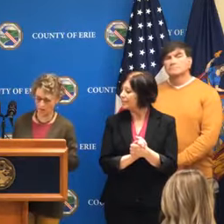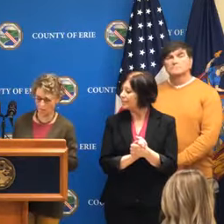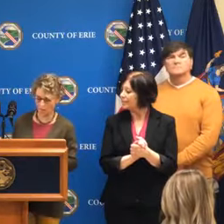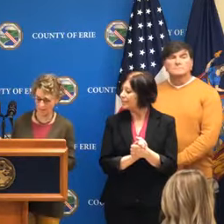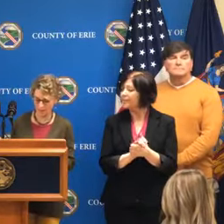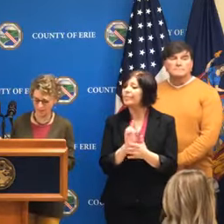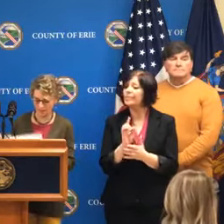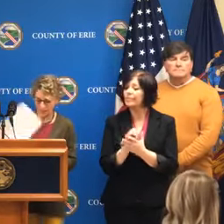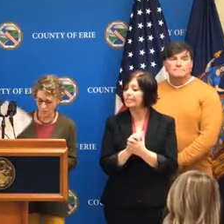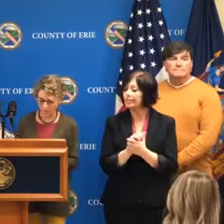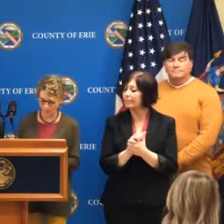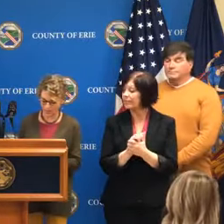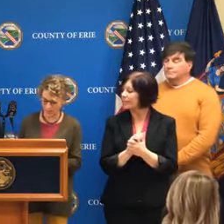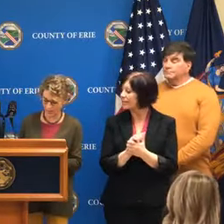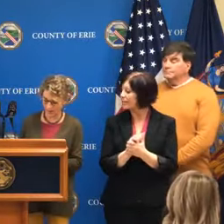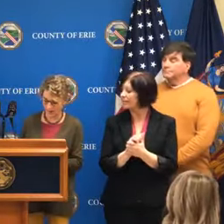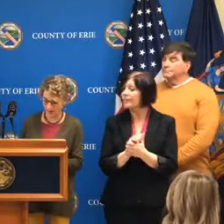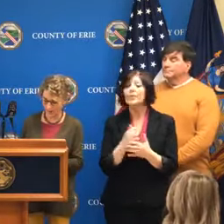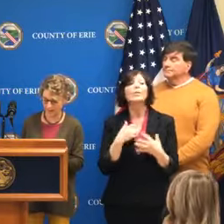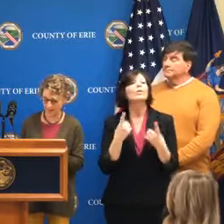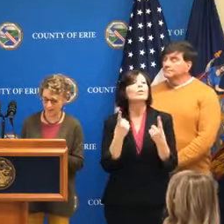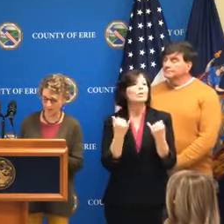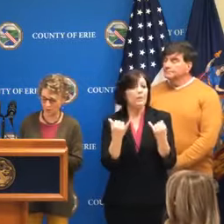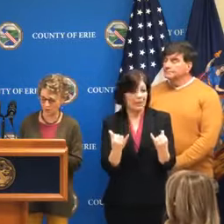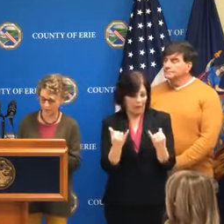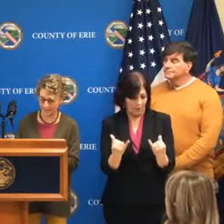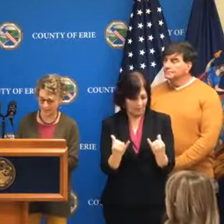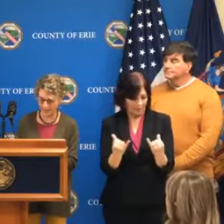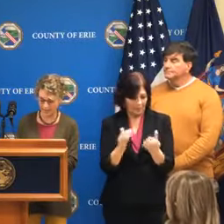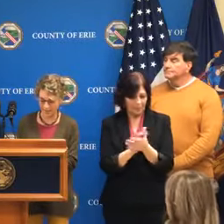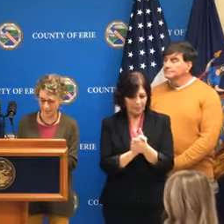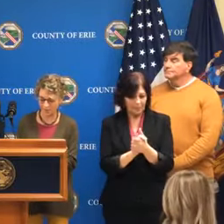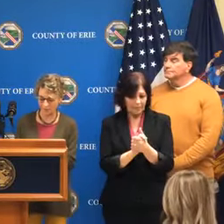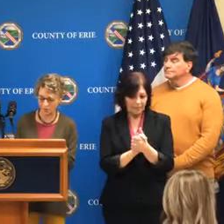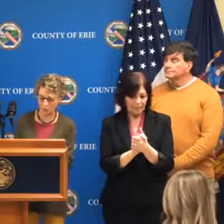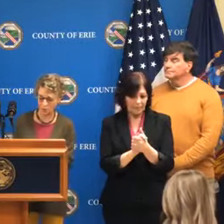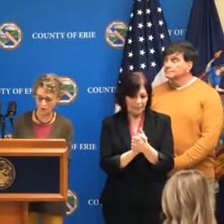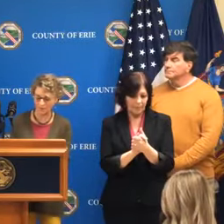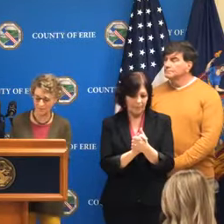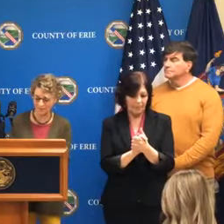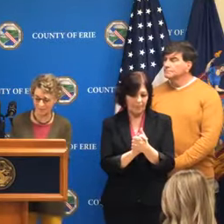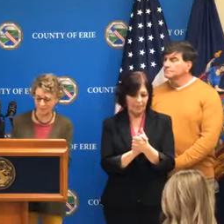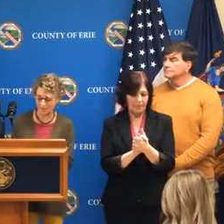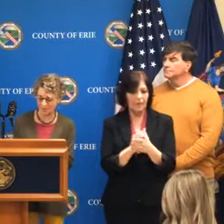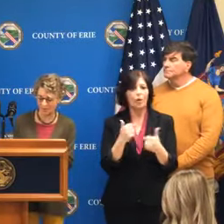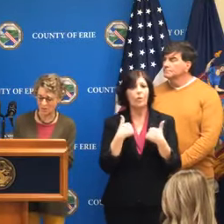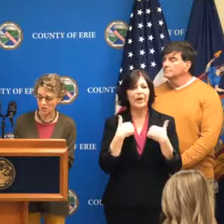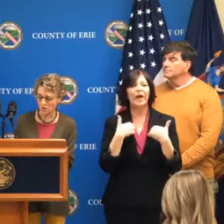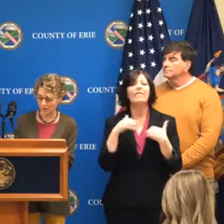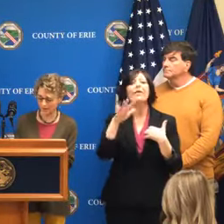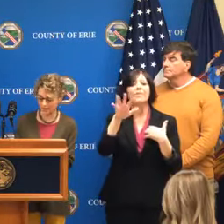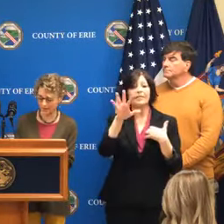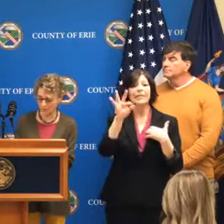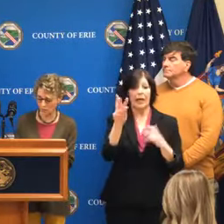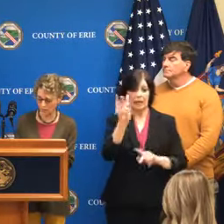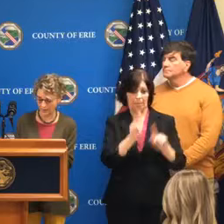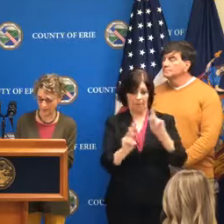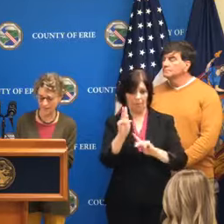So what we are doing now is currently we have a total of 59 people who are